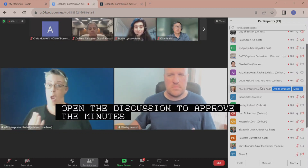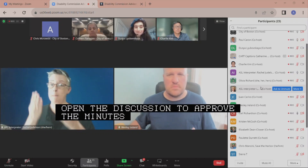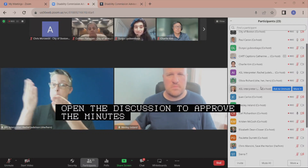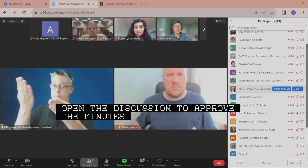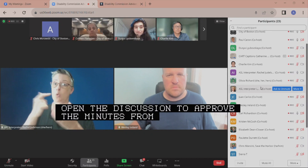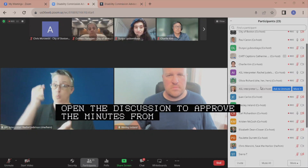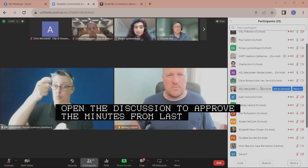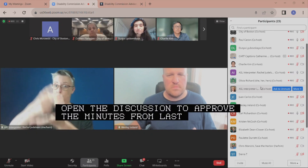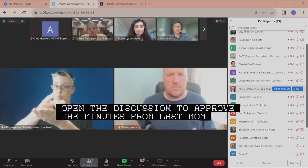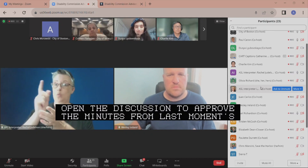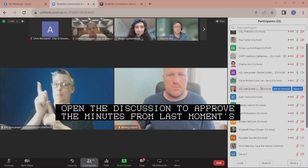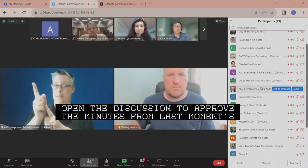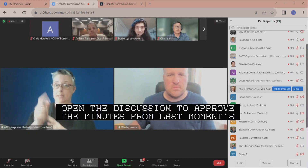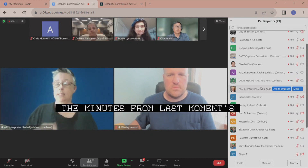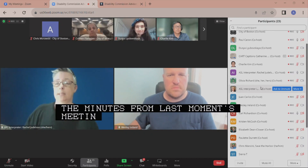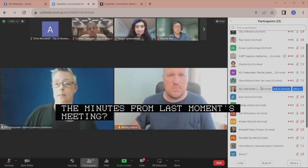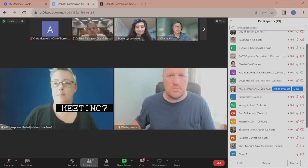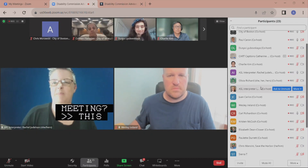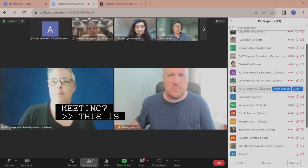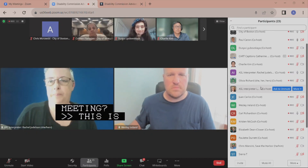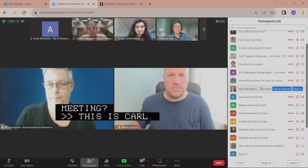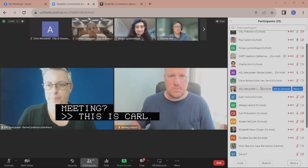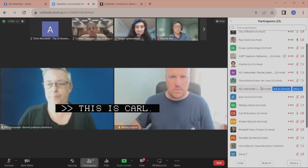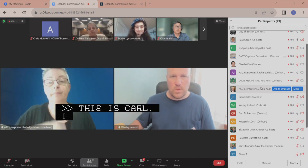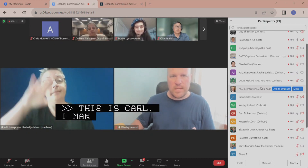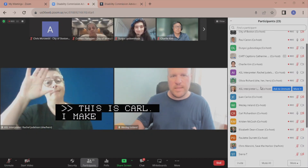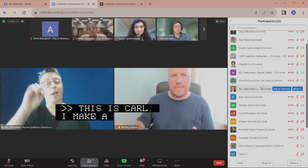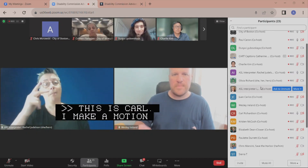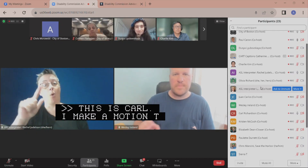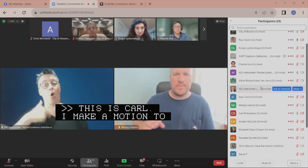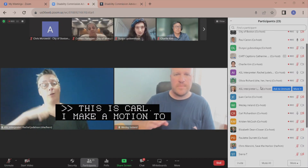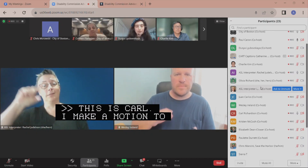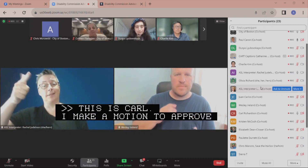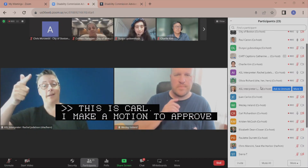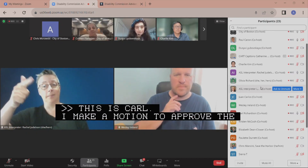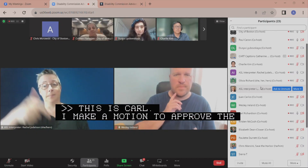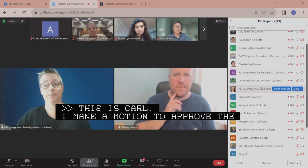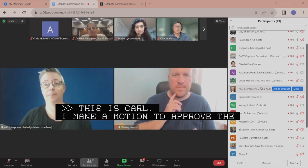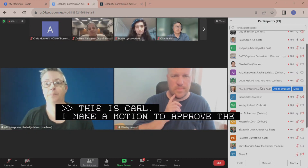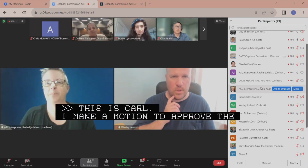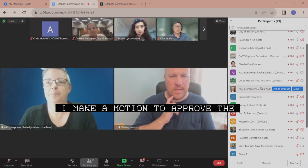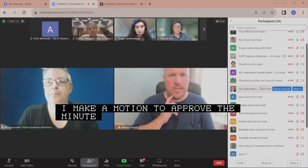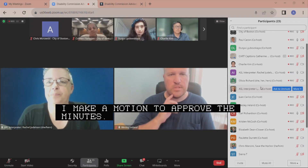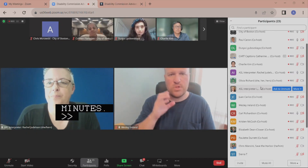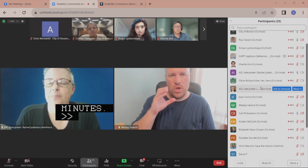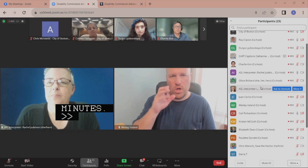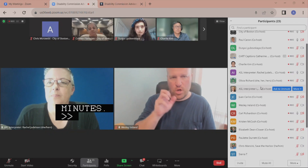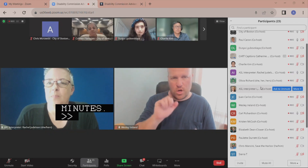to approve the minute. This is Paul. I second the motion.